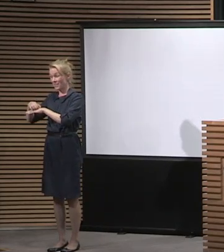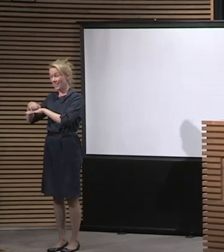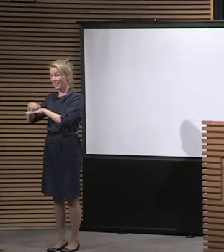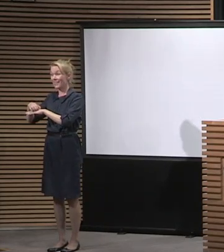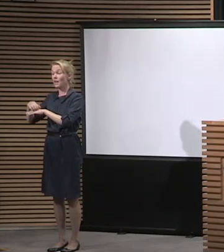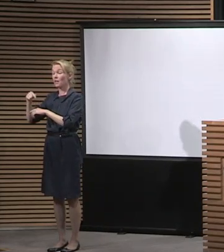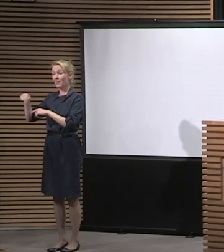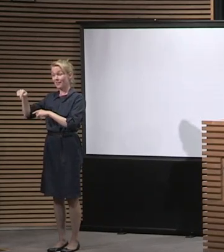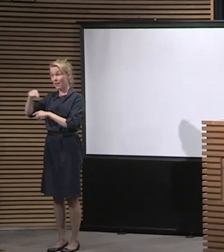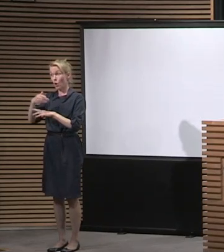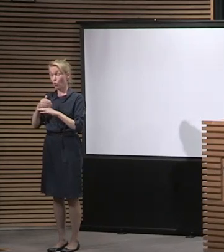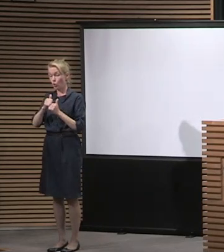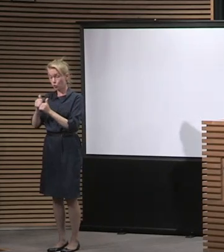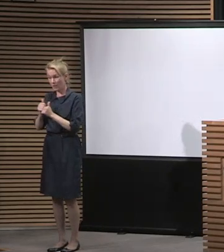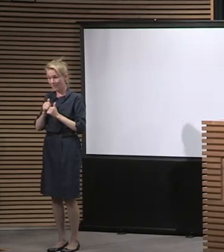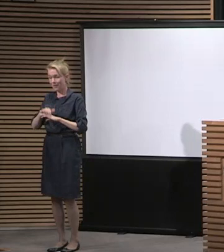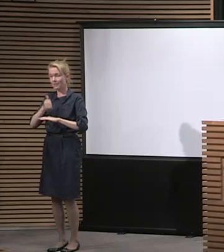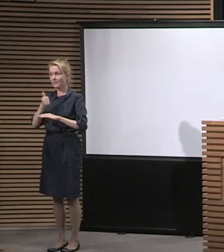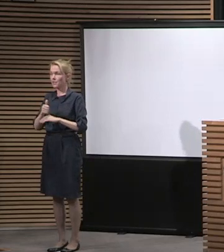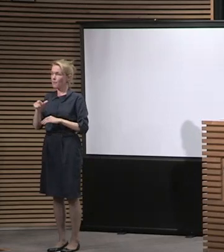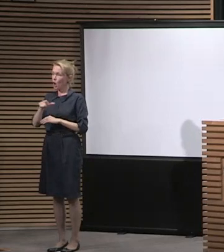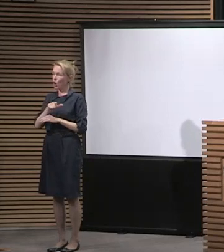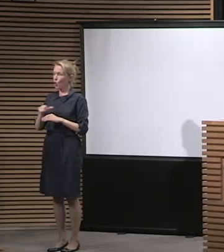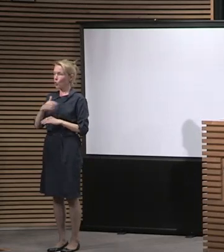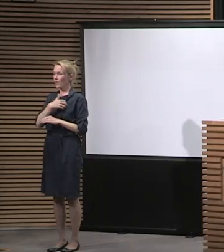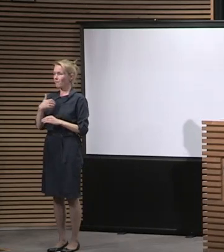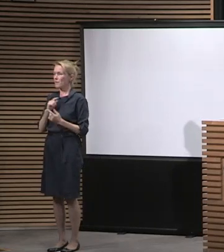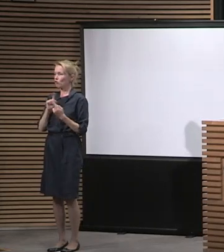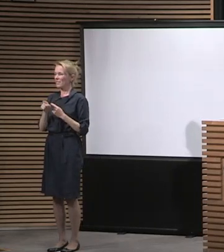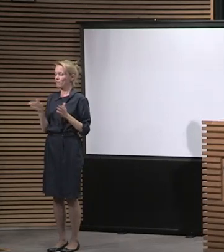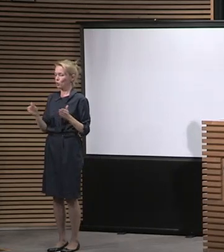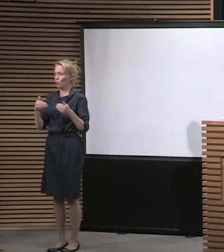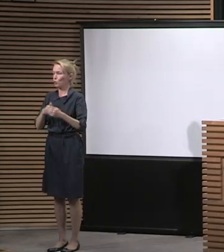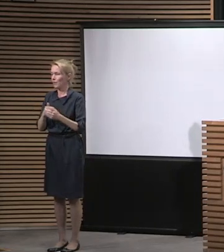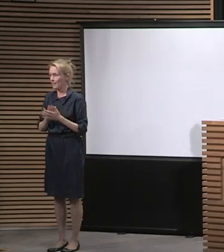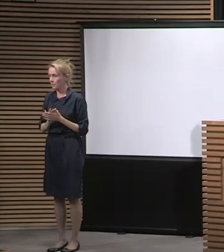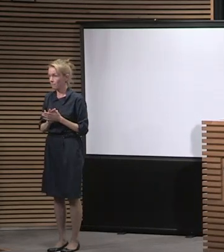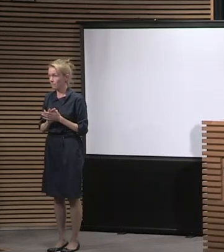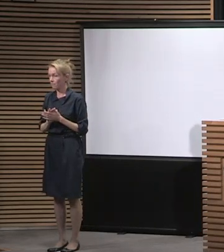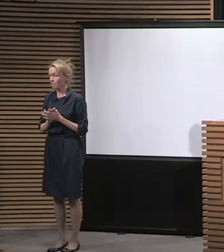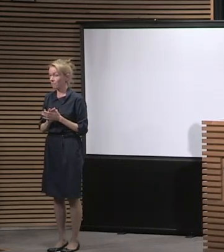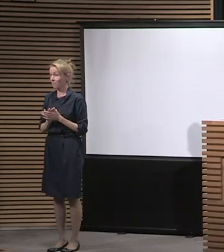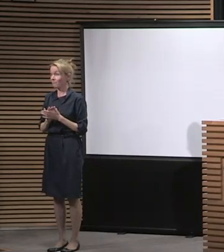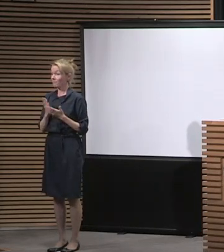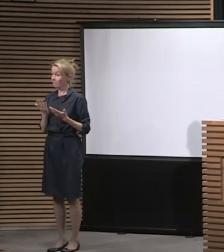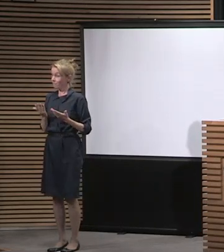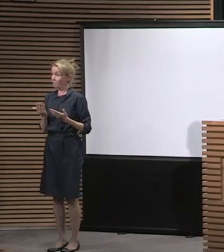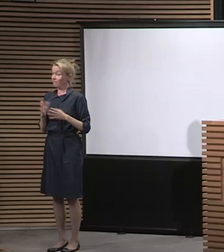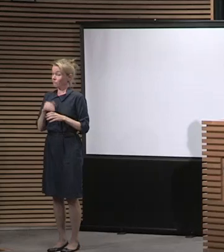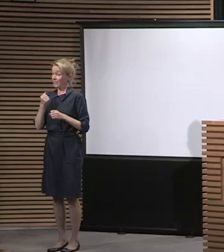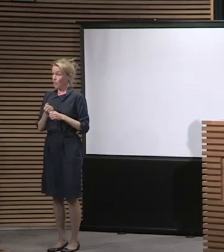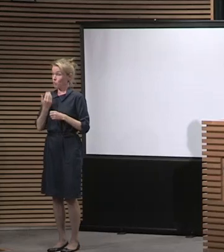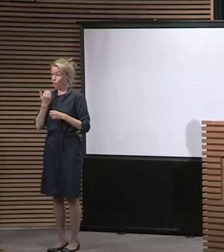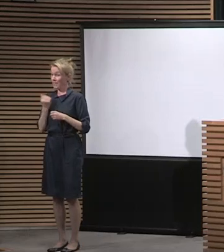local government response unit. In recent days, the government has broadened the eligibility criteria for the regional